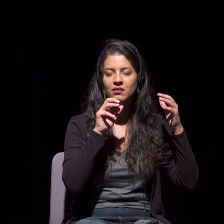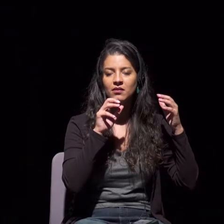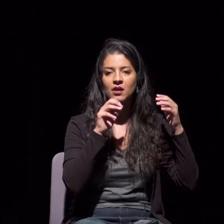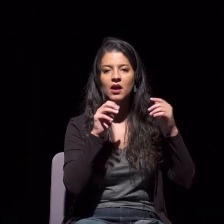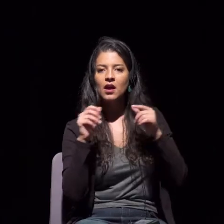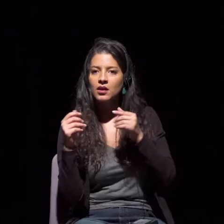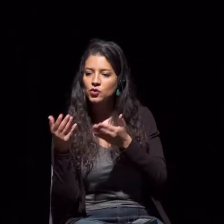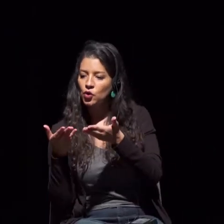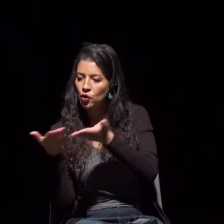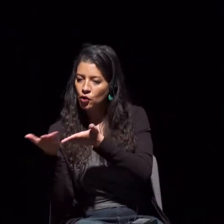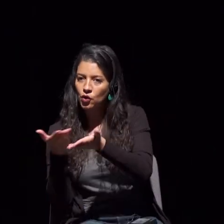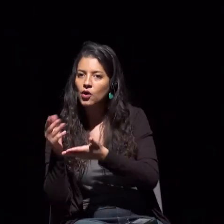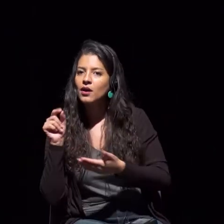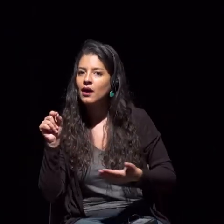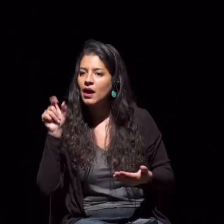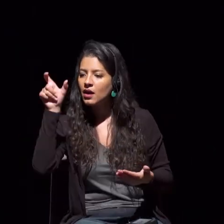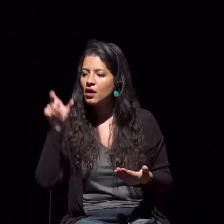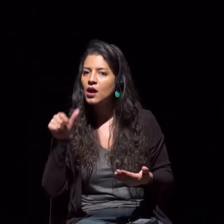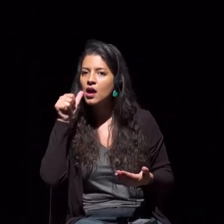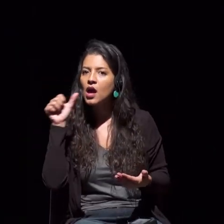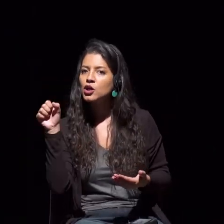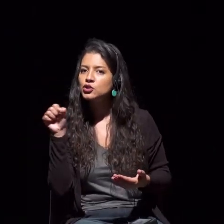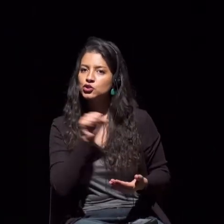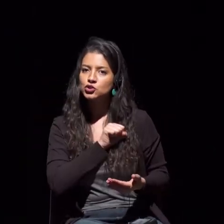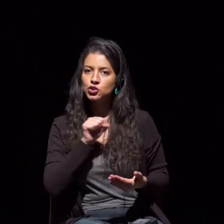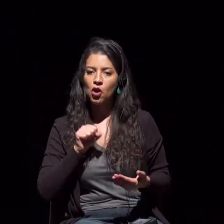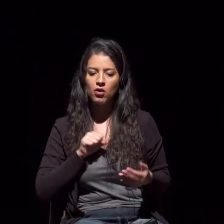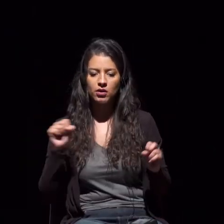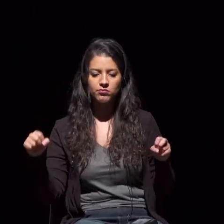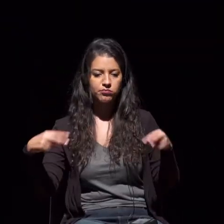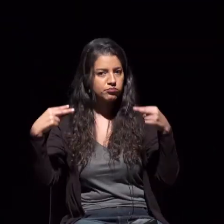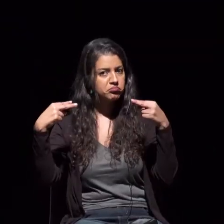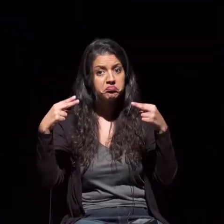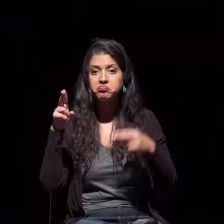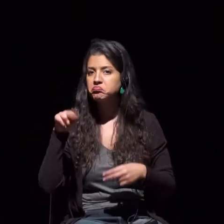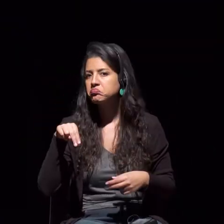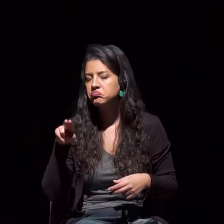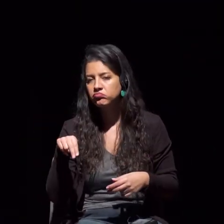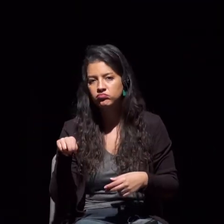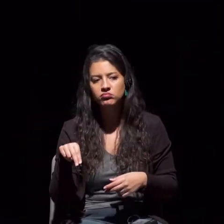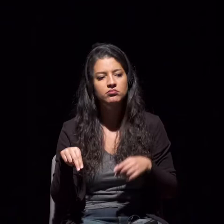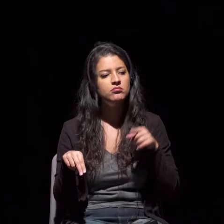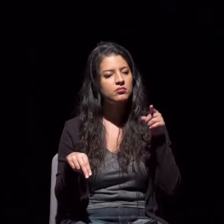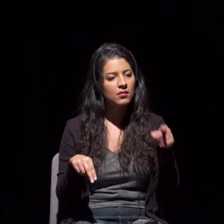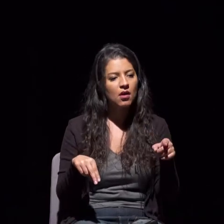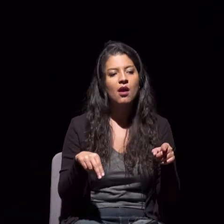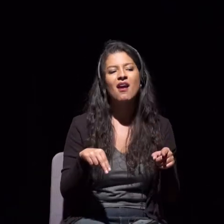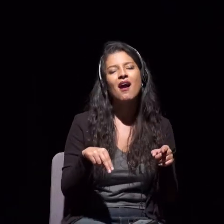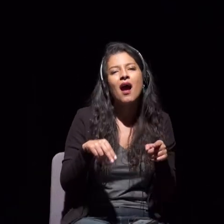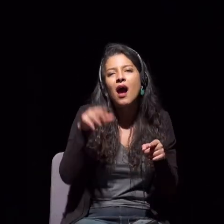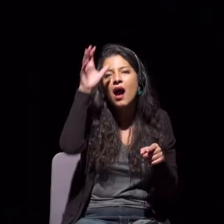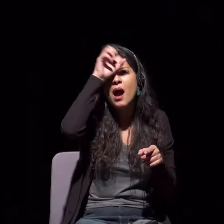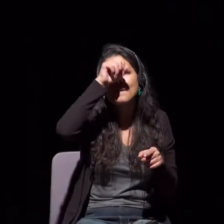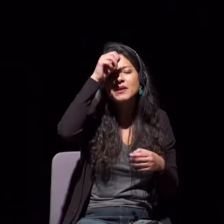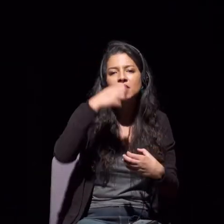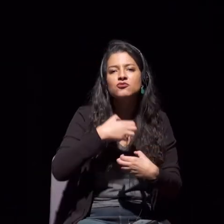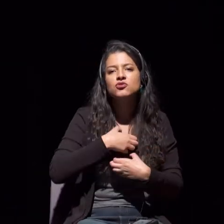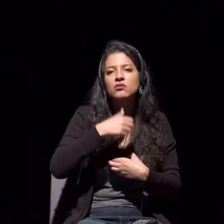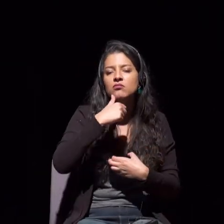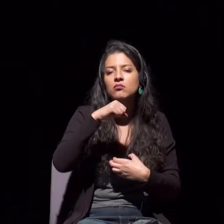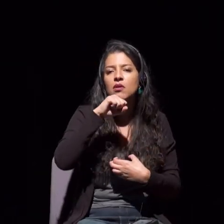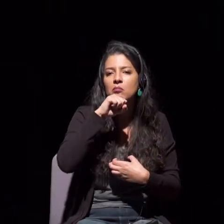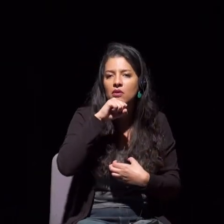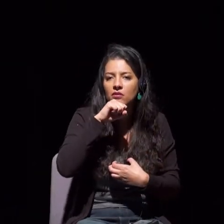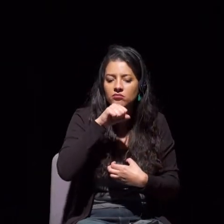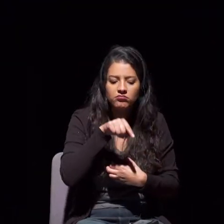In growing to learn more about herself as a mother, Mestrick creates a voice for herself and young child in the mysterious